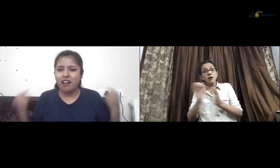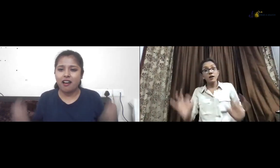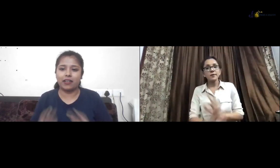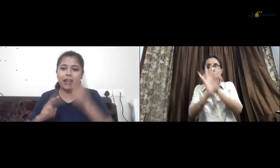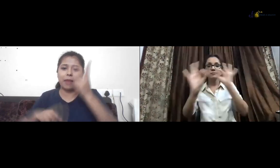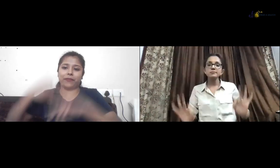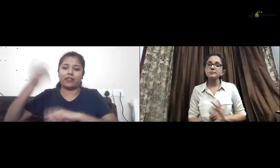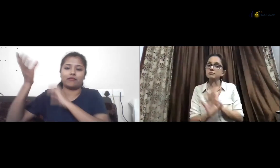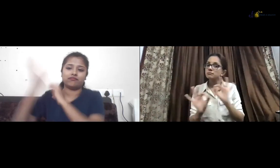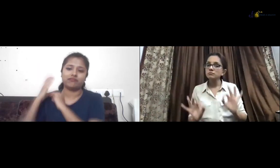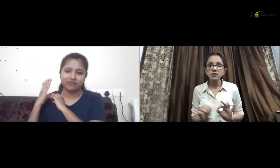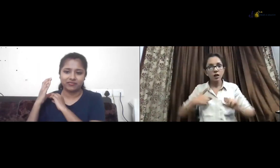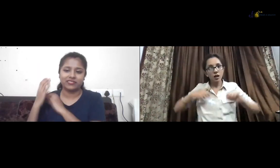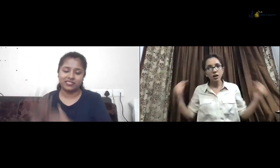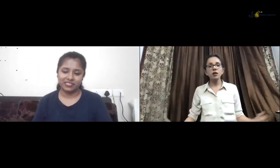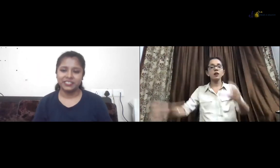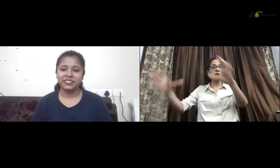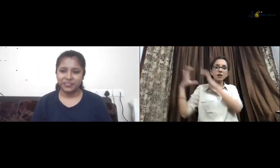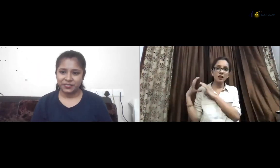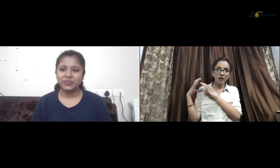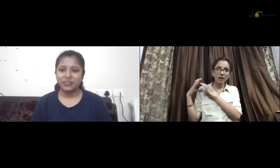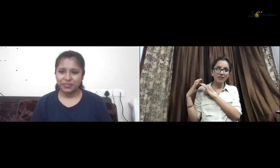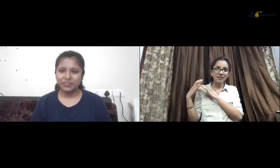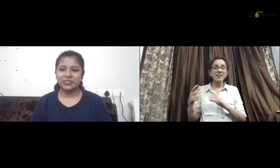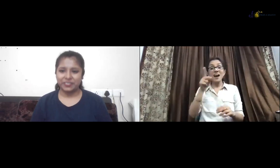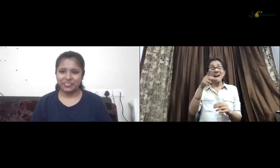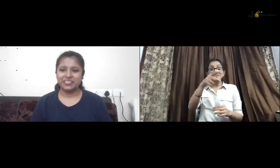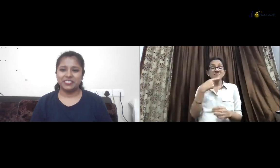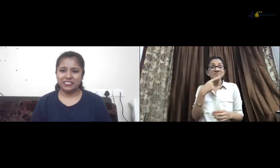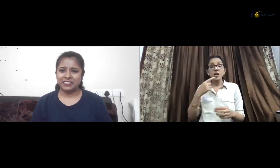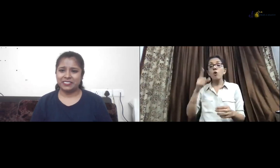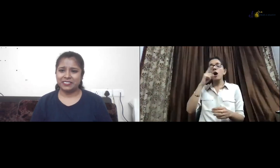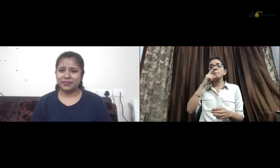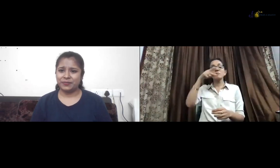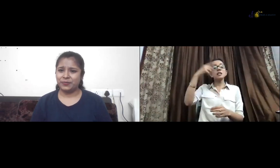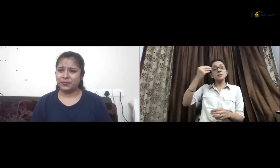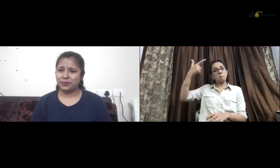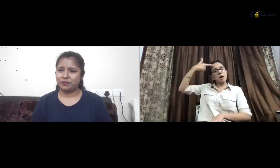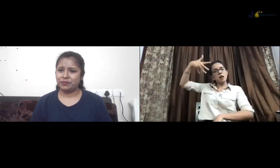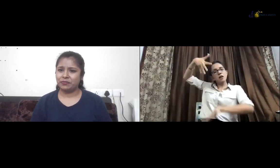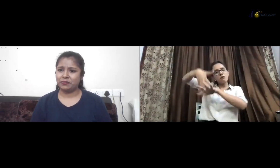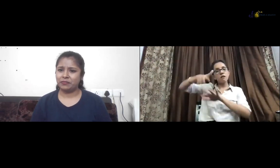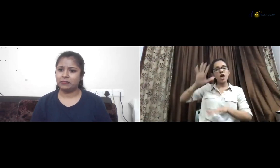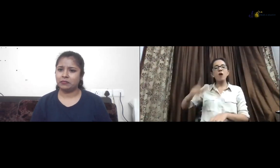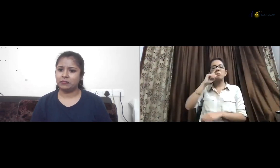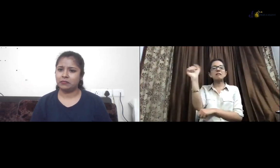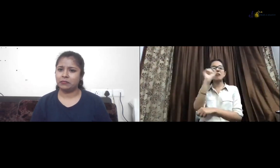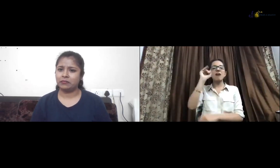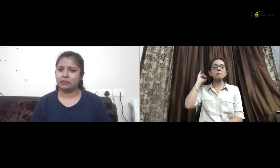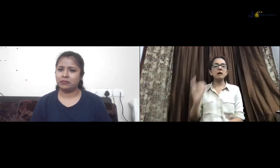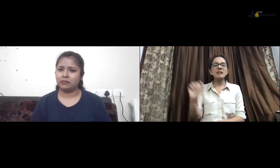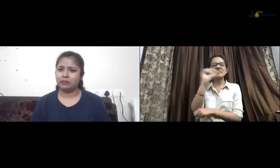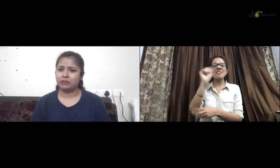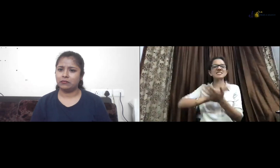accommodating to the society's needs, but society is not changing as per our needs. So